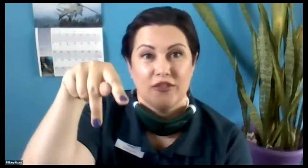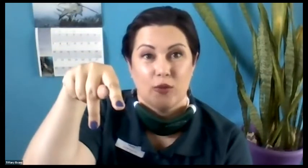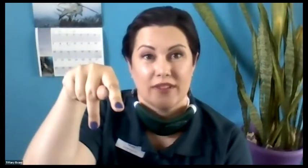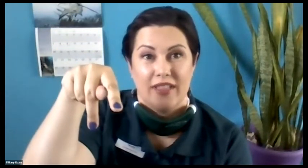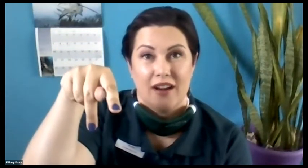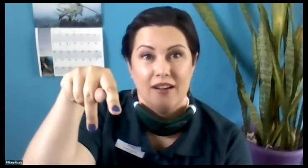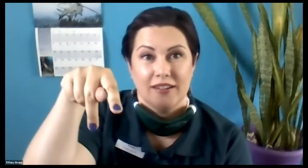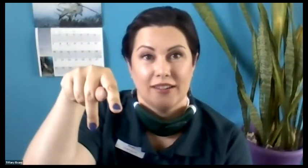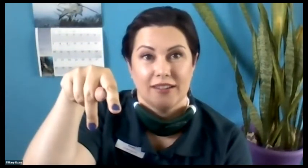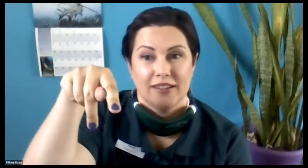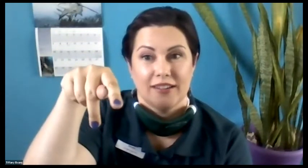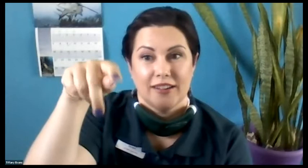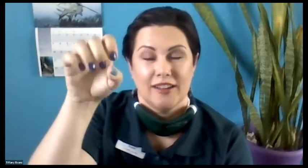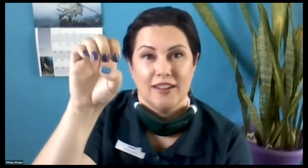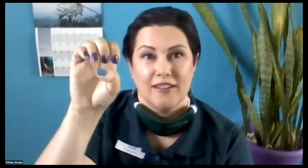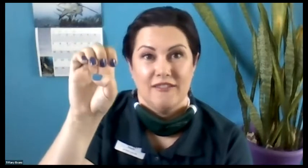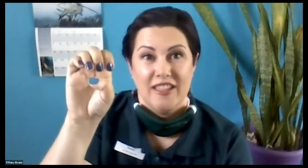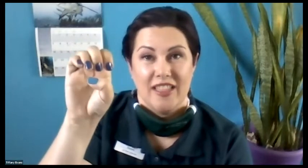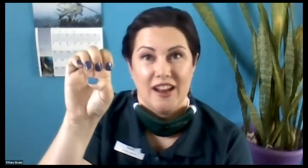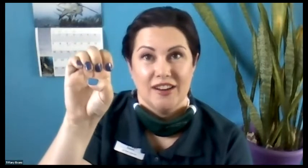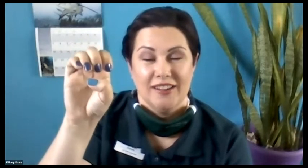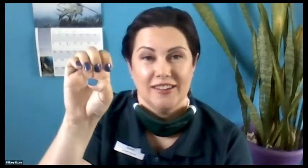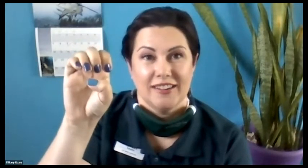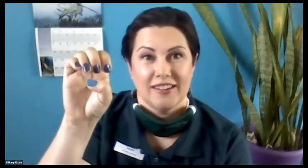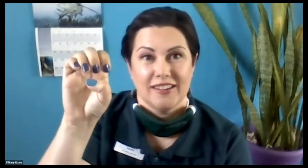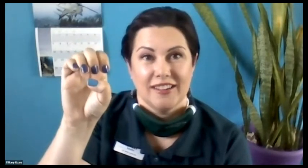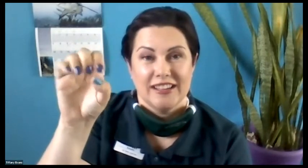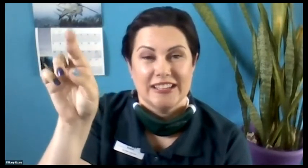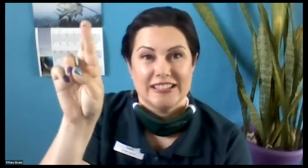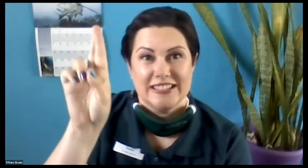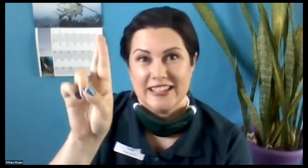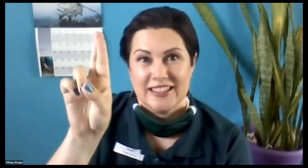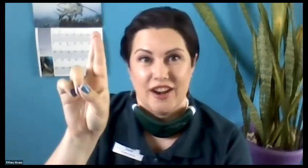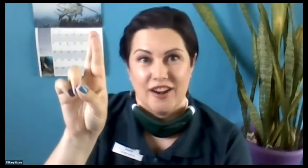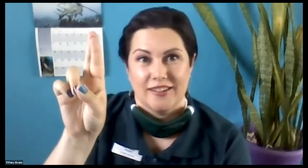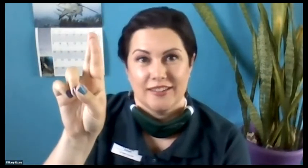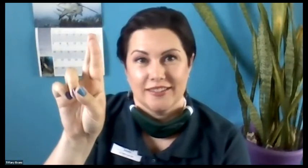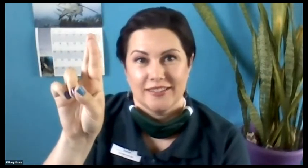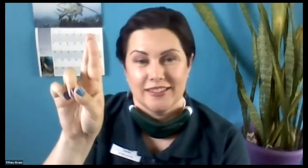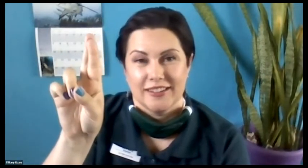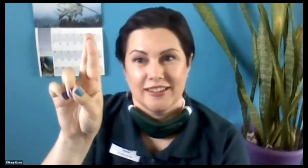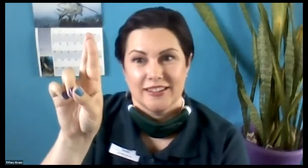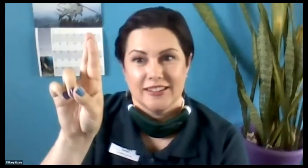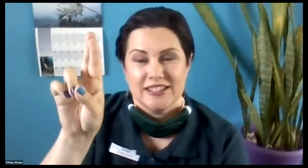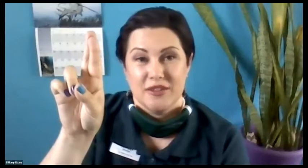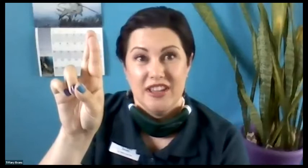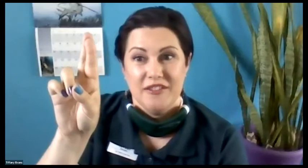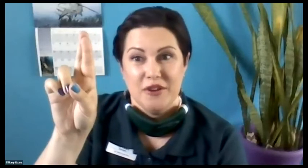fourth letter, fifth letter, sixth letter. So if you know what I